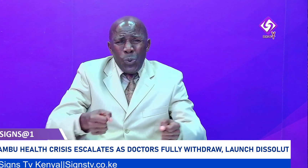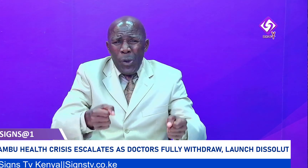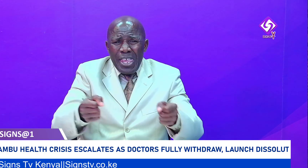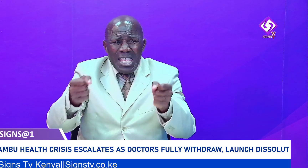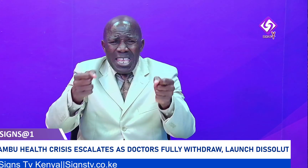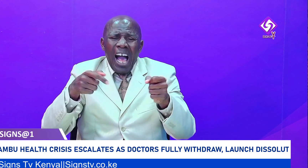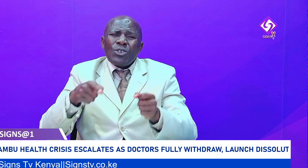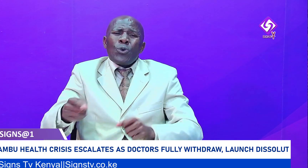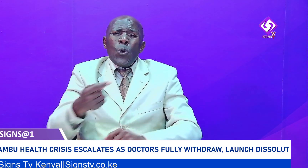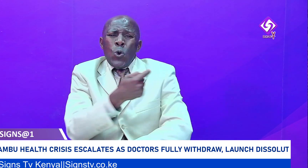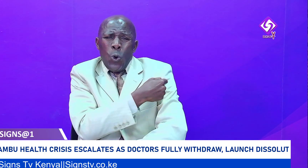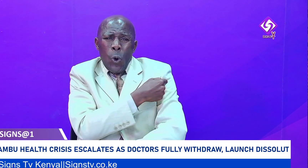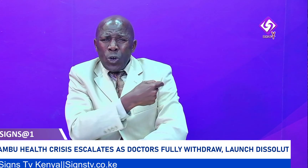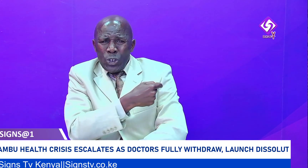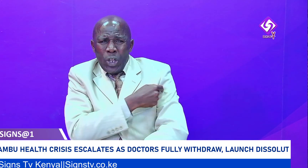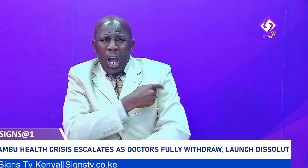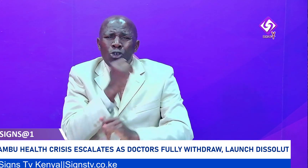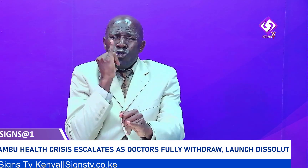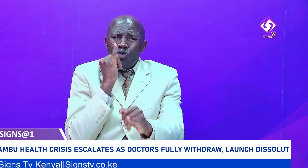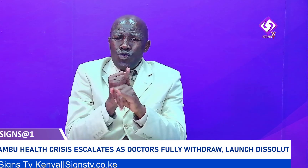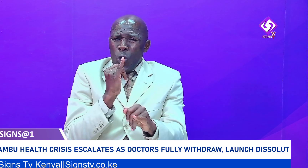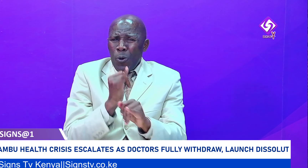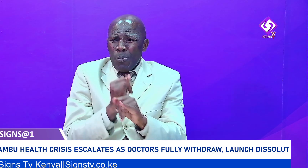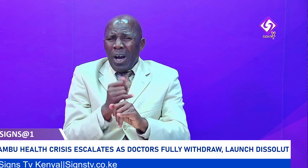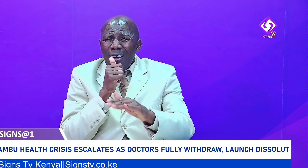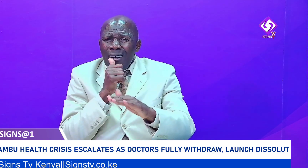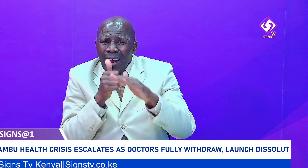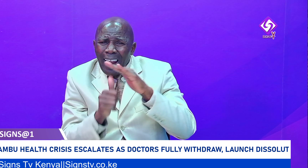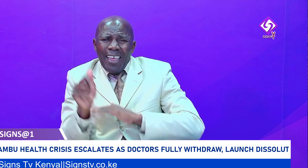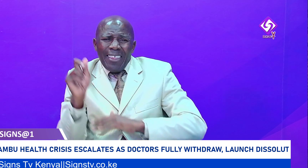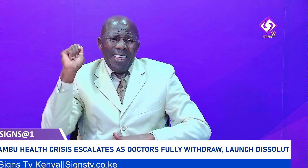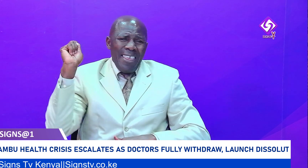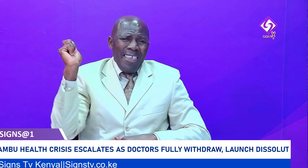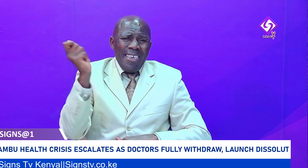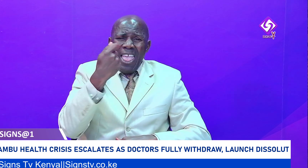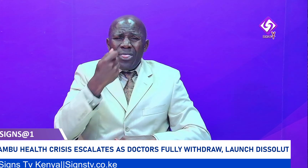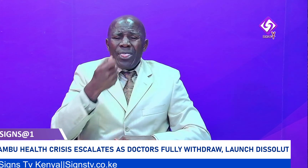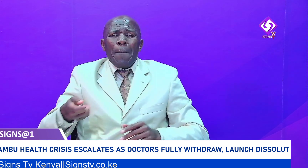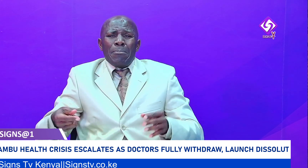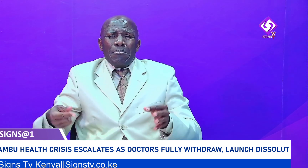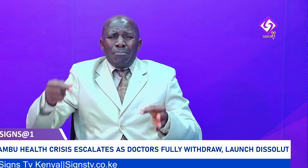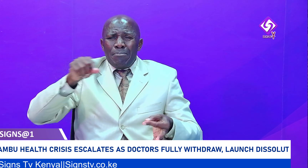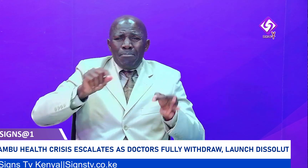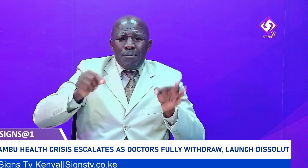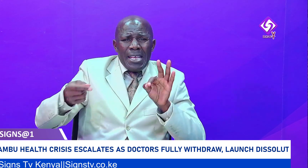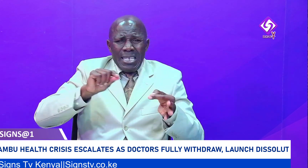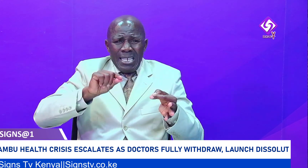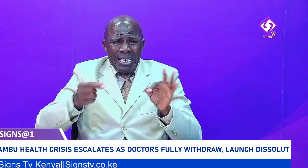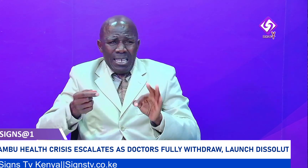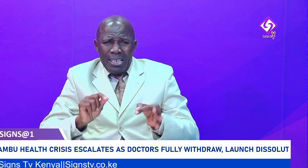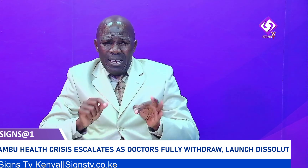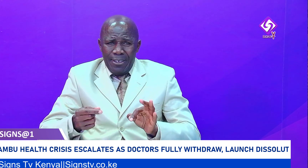operating under the Kenya Medical Practitioners, Pharmacists and Dentist Union, KMPDU,